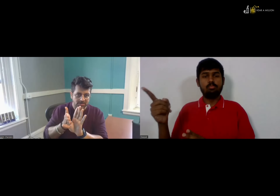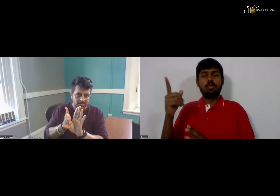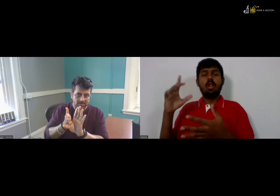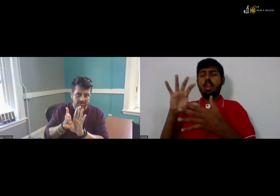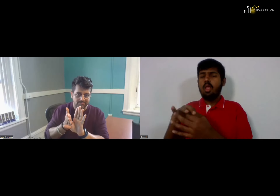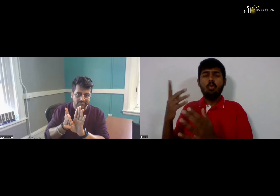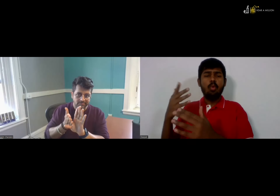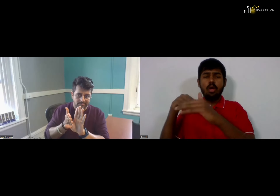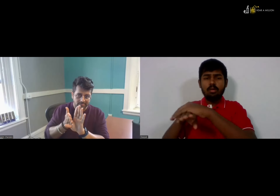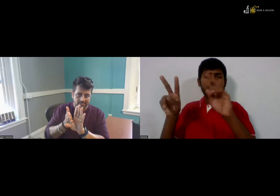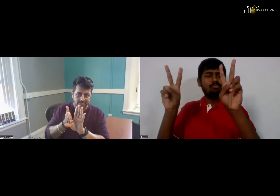psychology.